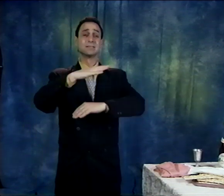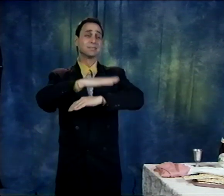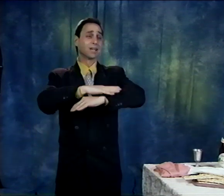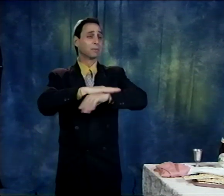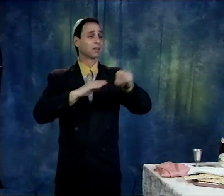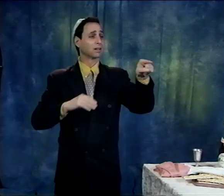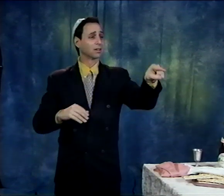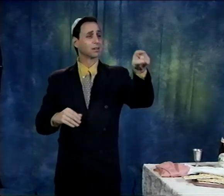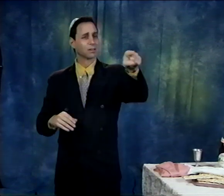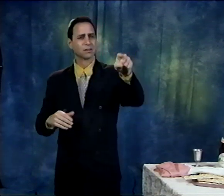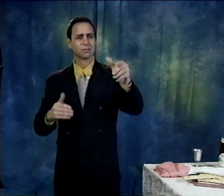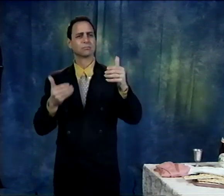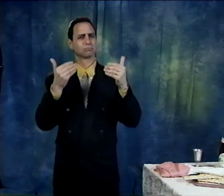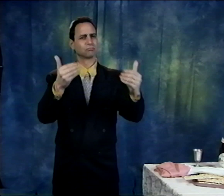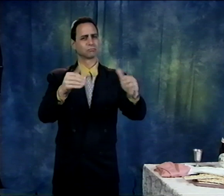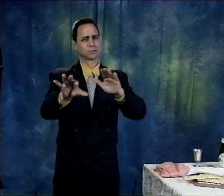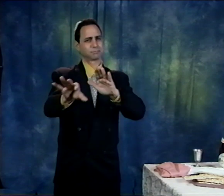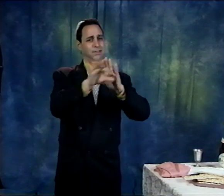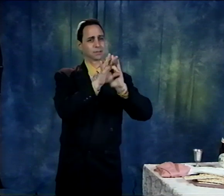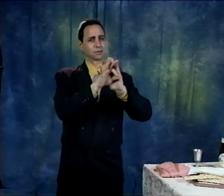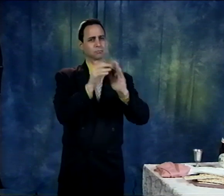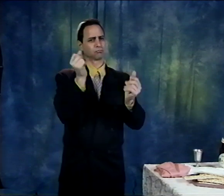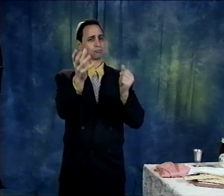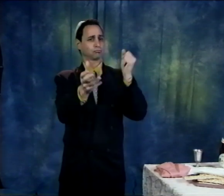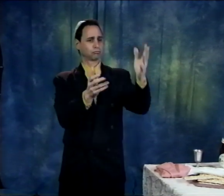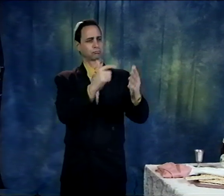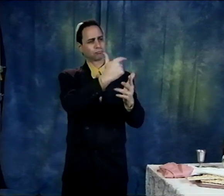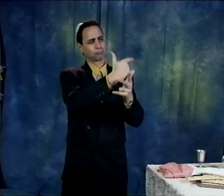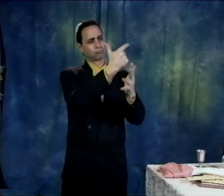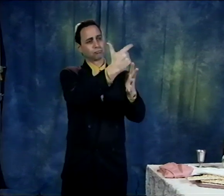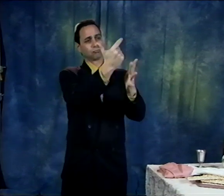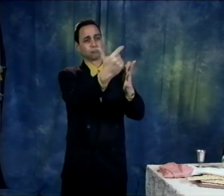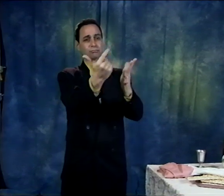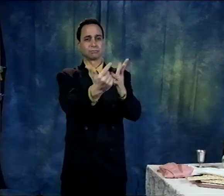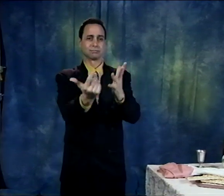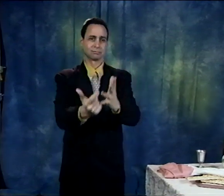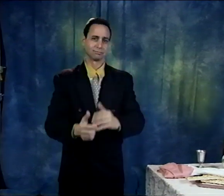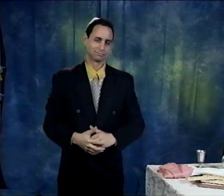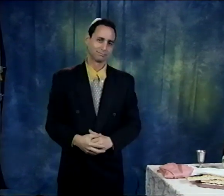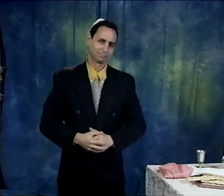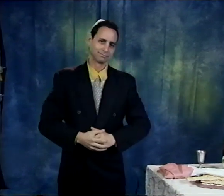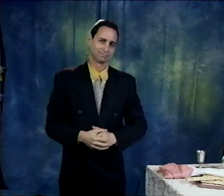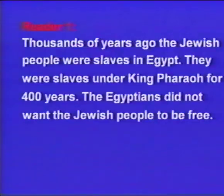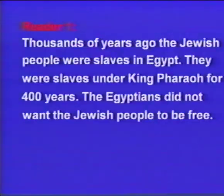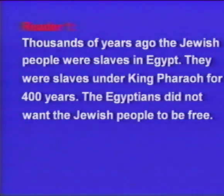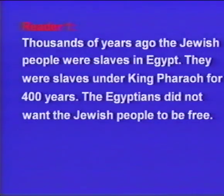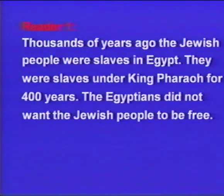So now at each table, go ahead and pick a reader, and you can take turns reading.